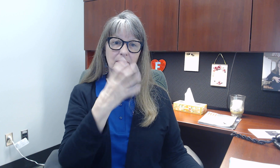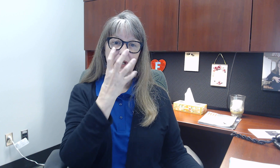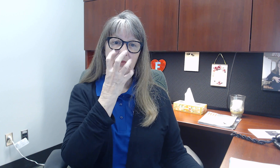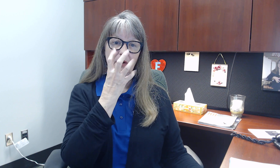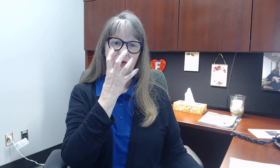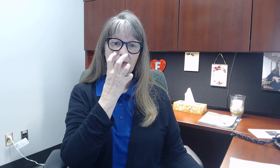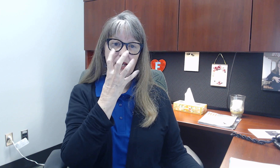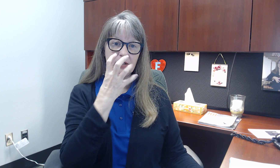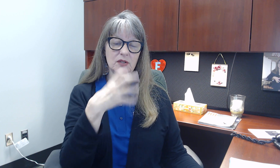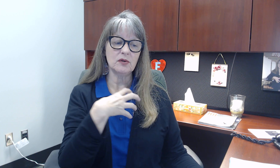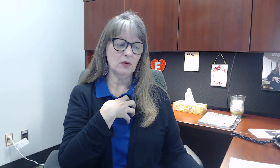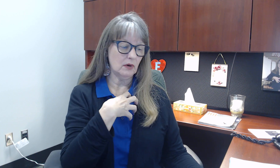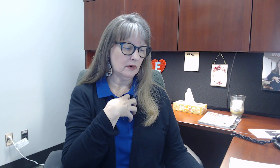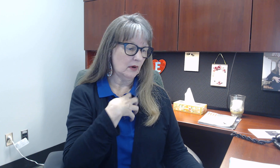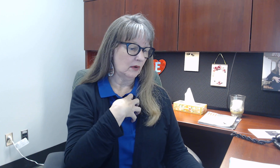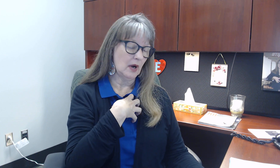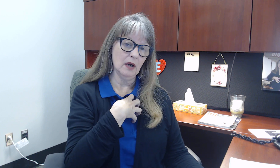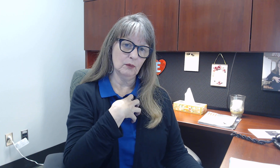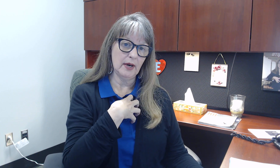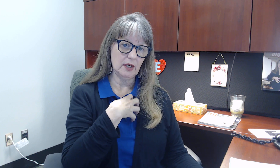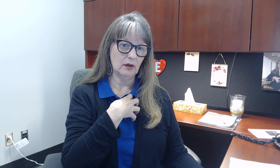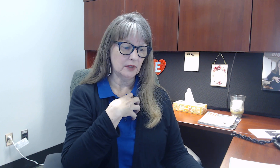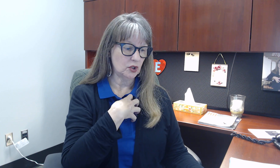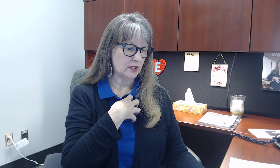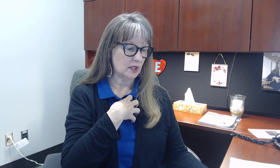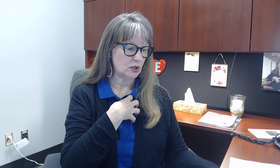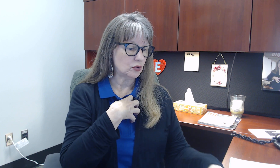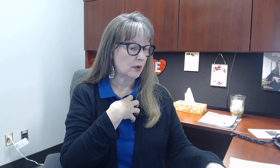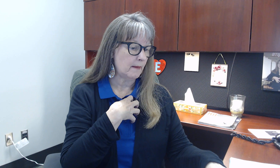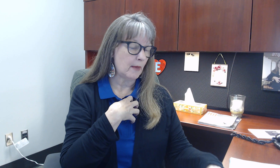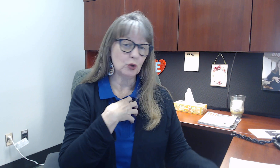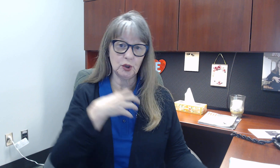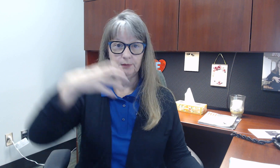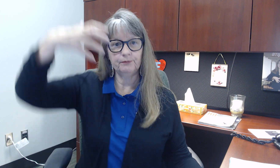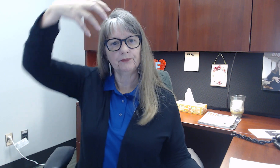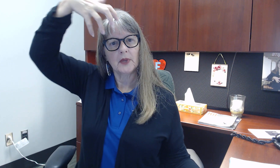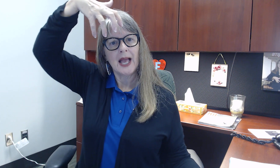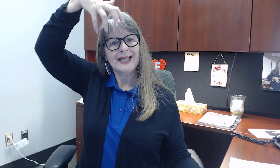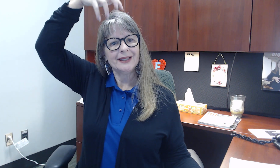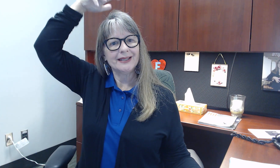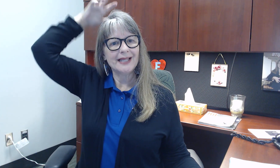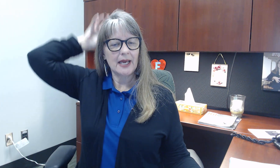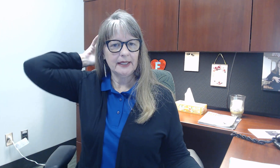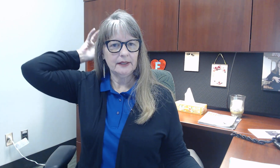can be on the face or right here on the chest because it's your emotion. Lion,